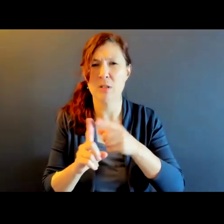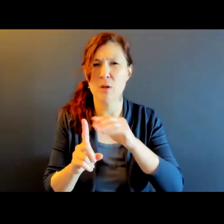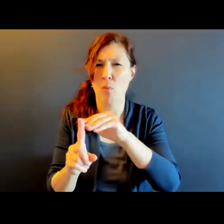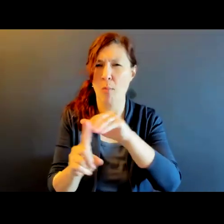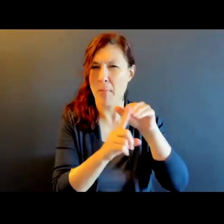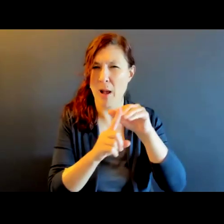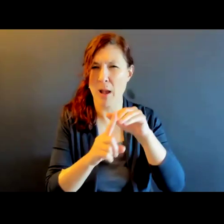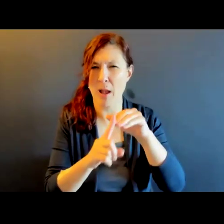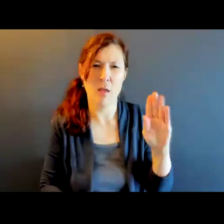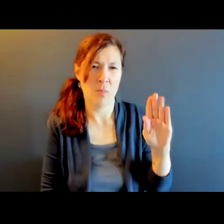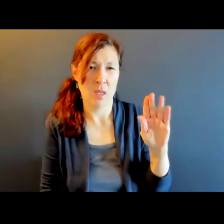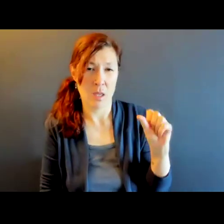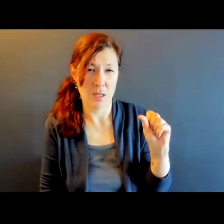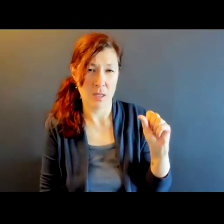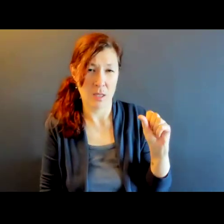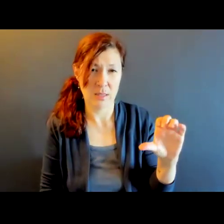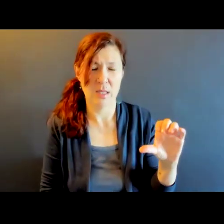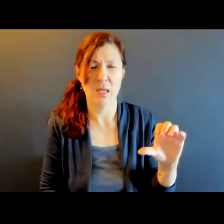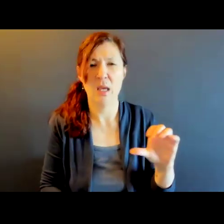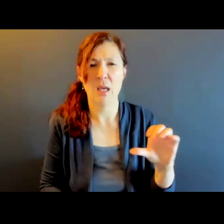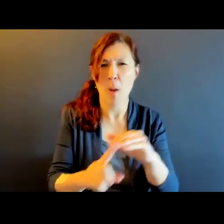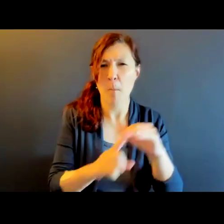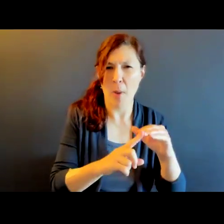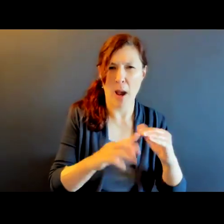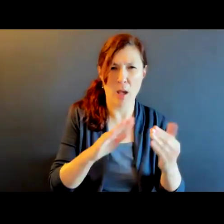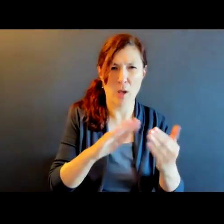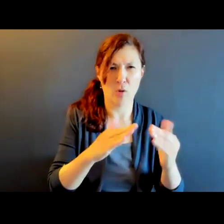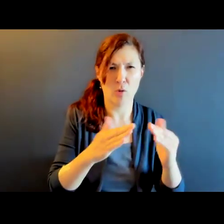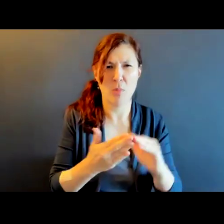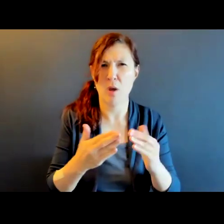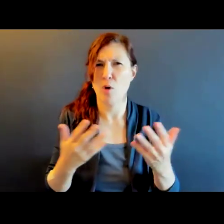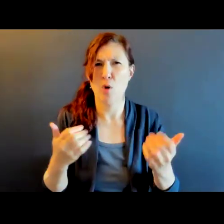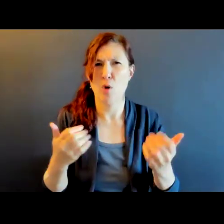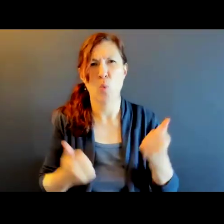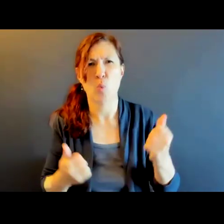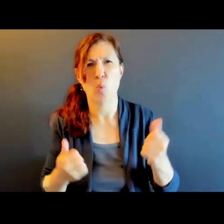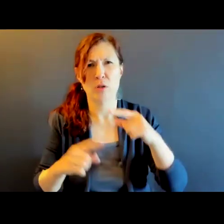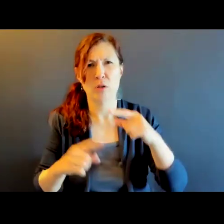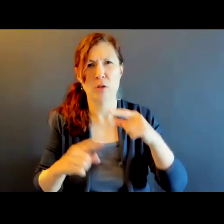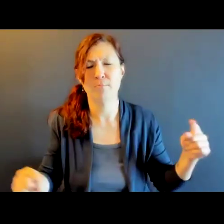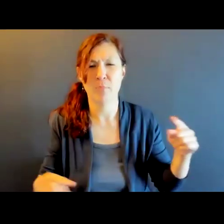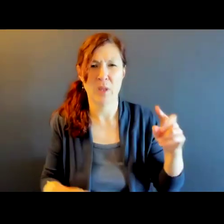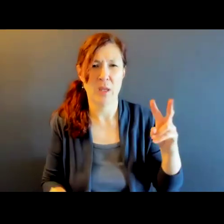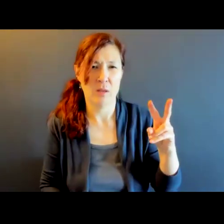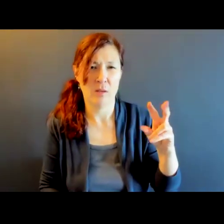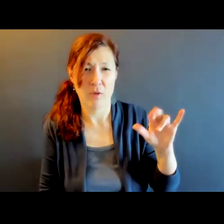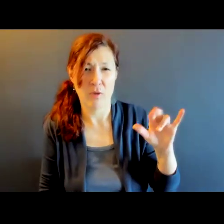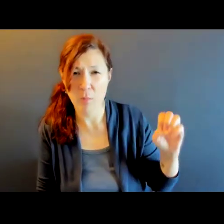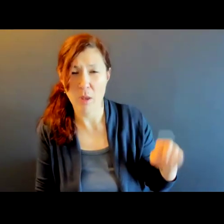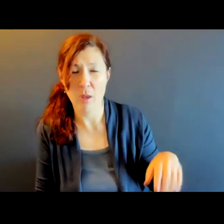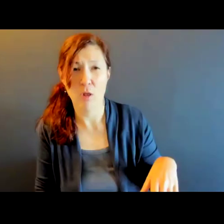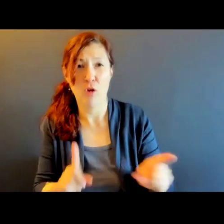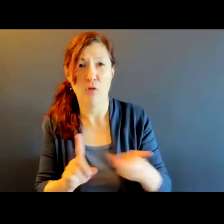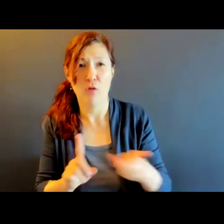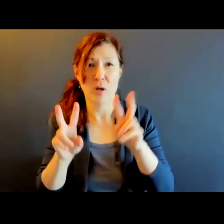committee and the community of each of the variables that we're exploring, right? The first set of themes that we will dig into are connected